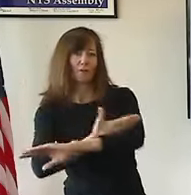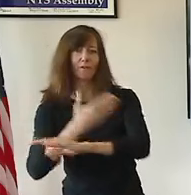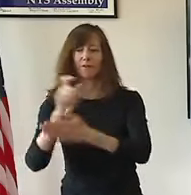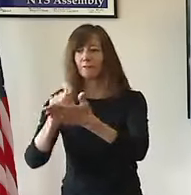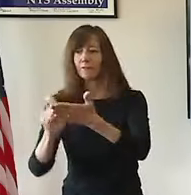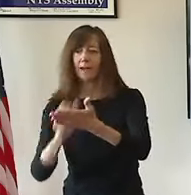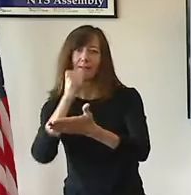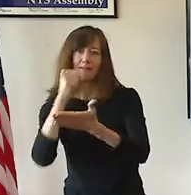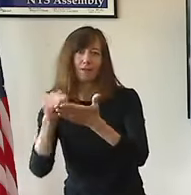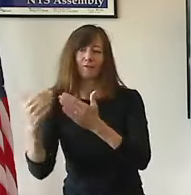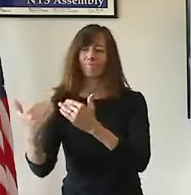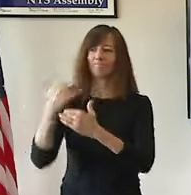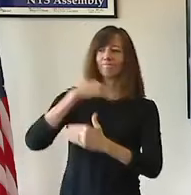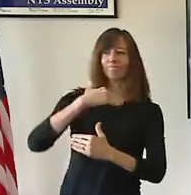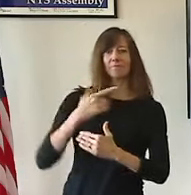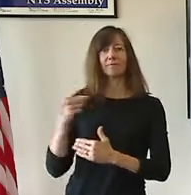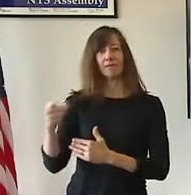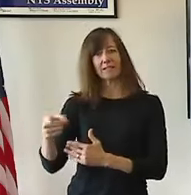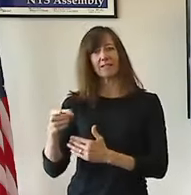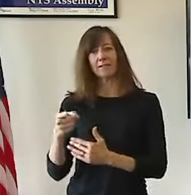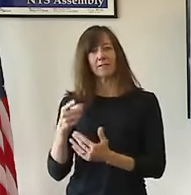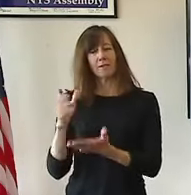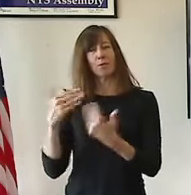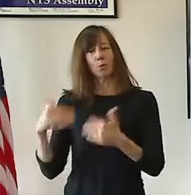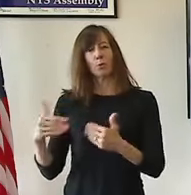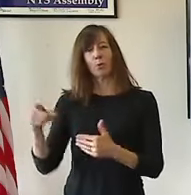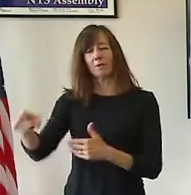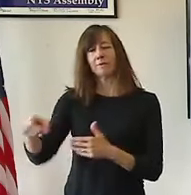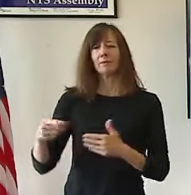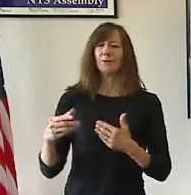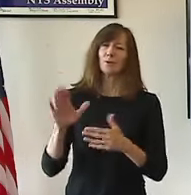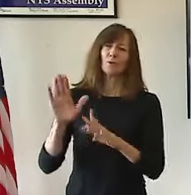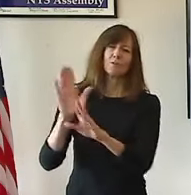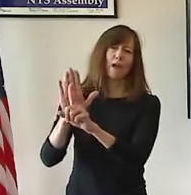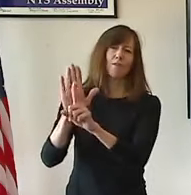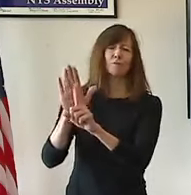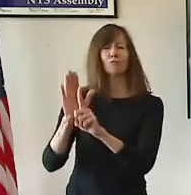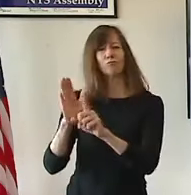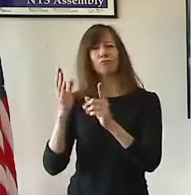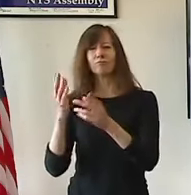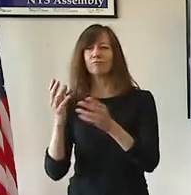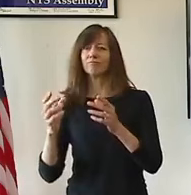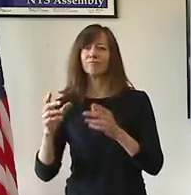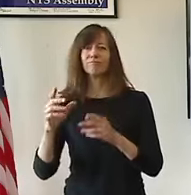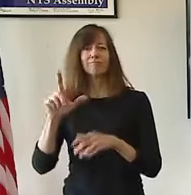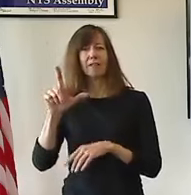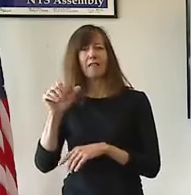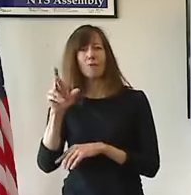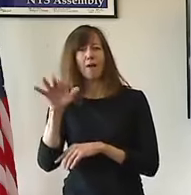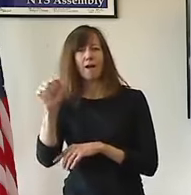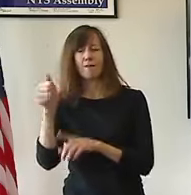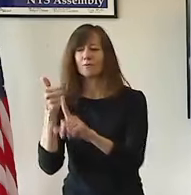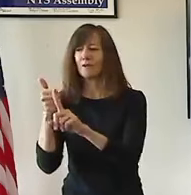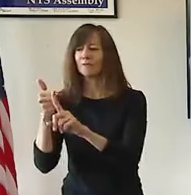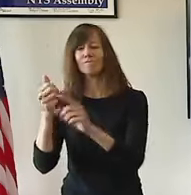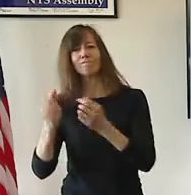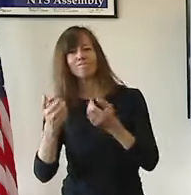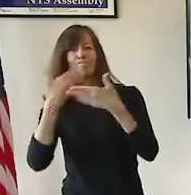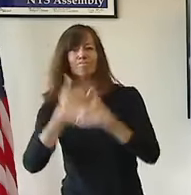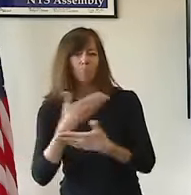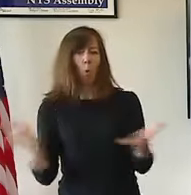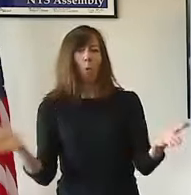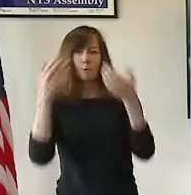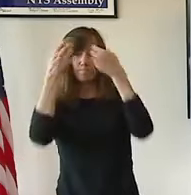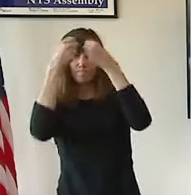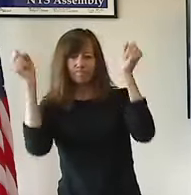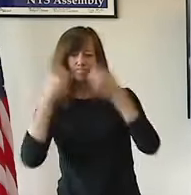to, recognize Lyra's willingness to speak so openly. I'll say this up front. I just